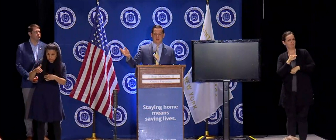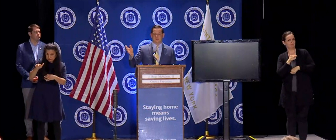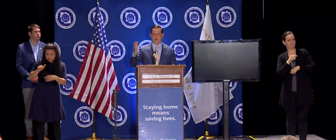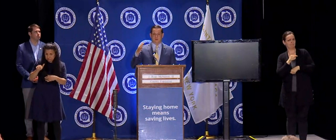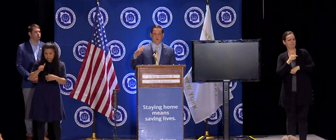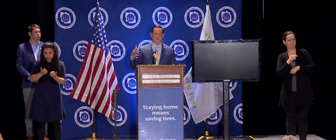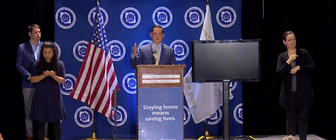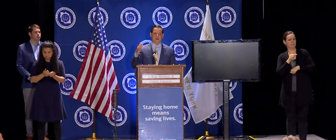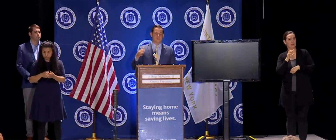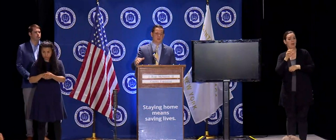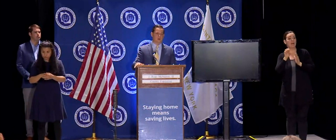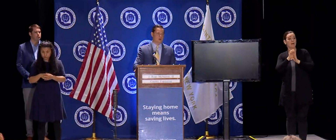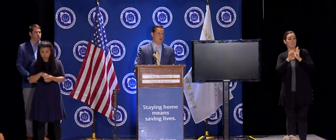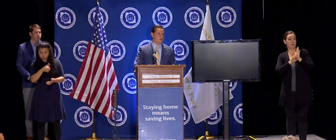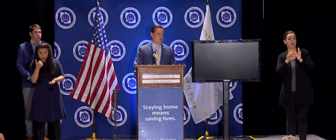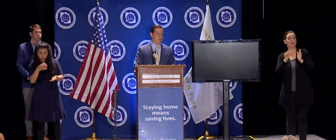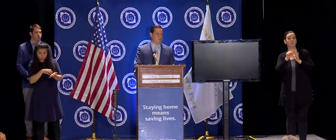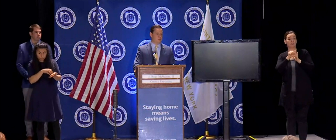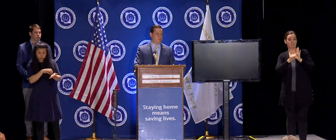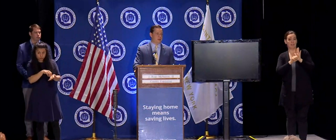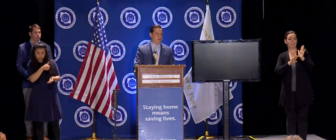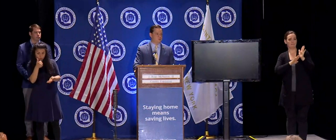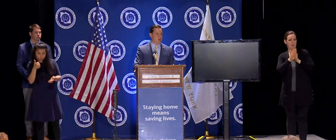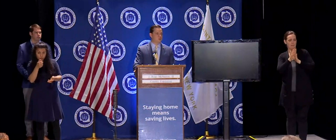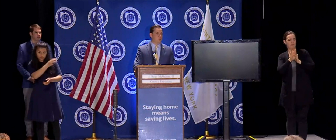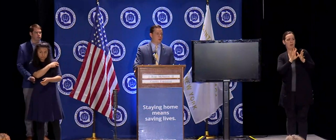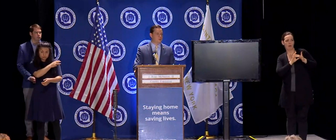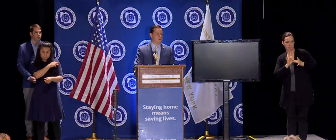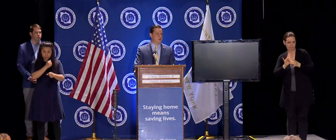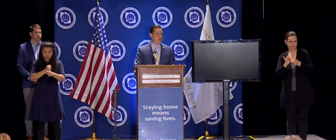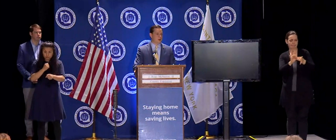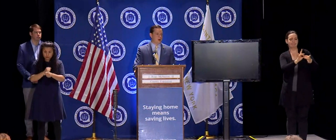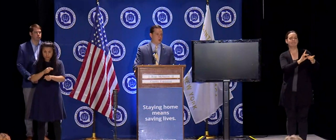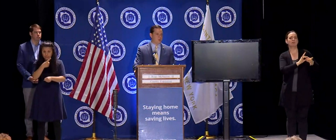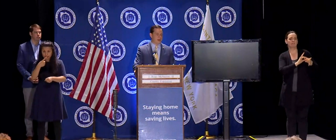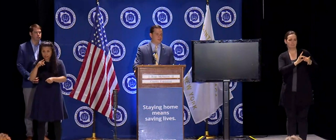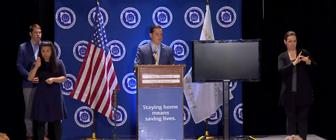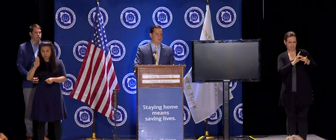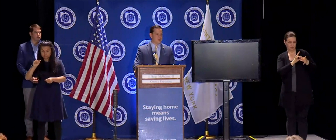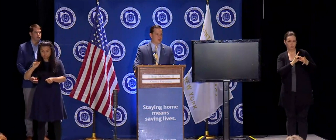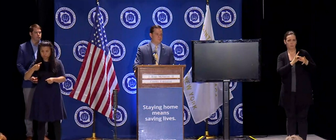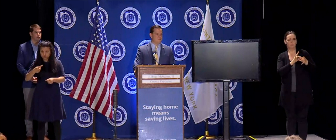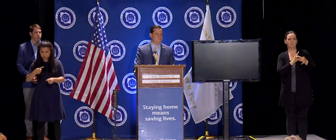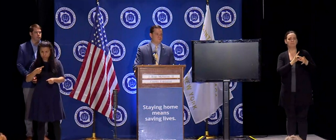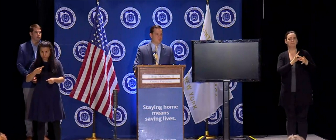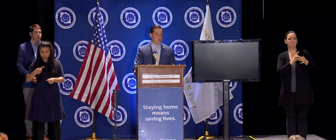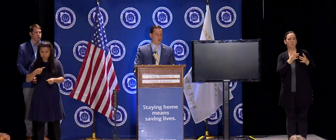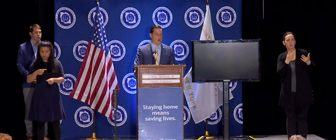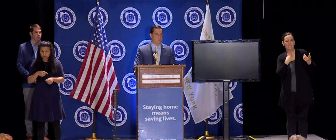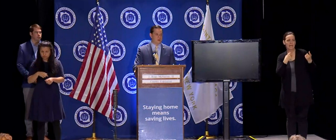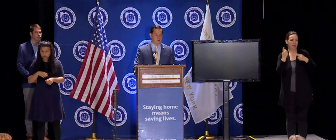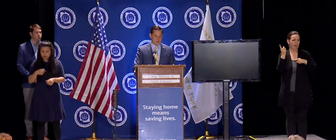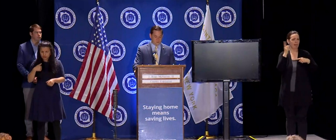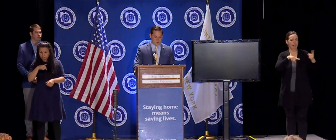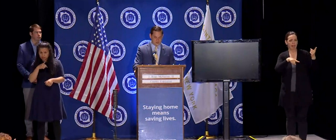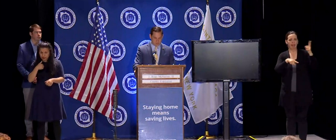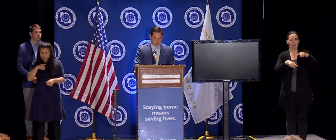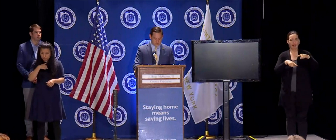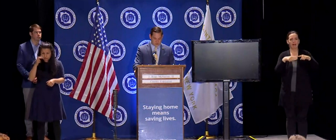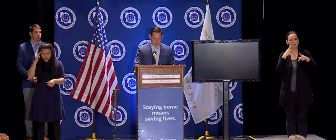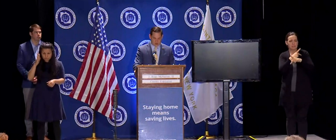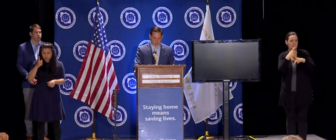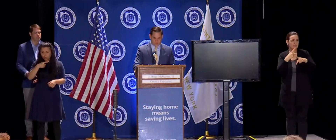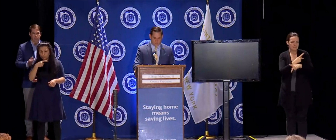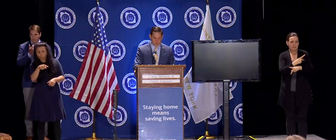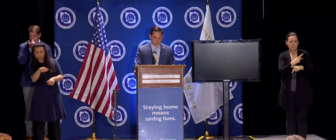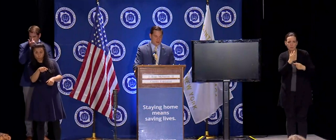with Amazon throughout the whole state. So there were plenty of touch points. We got to know them. And for the same